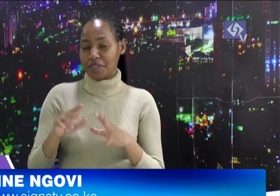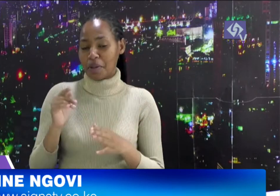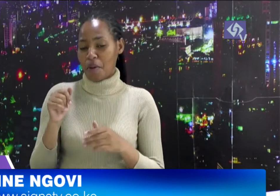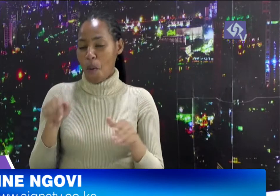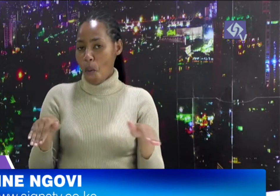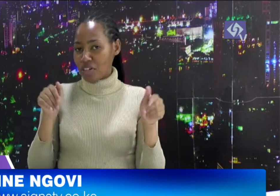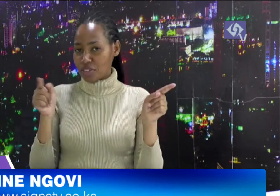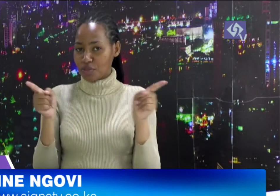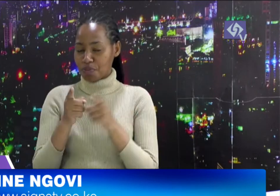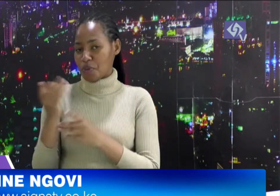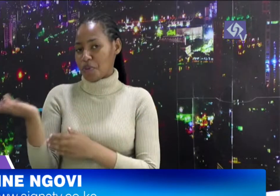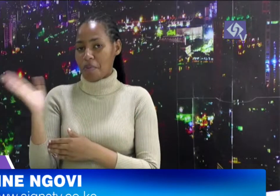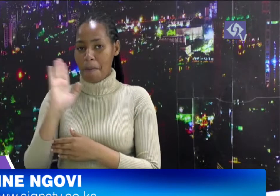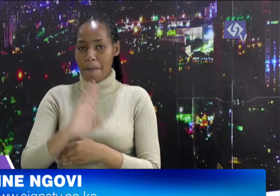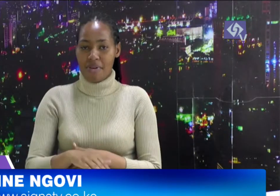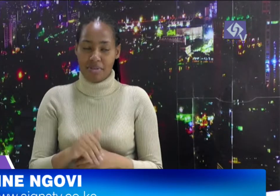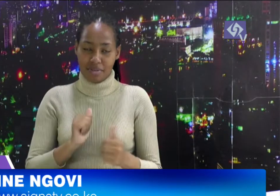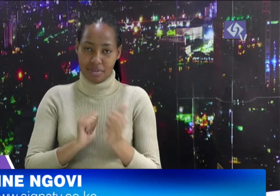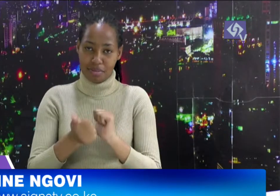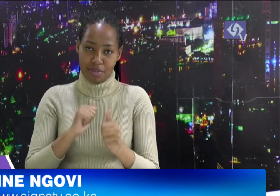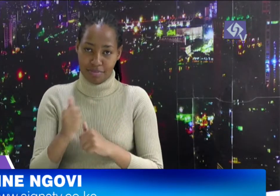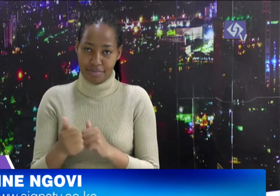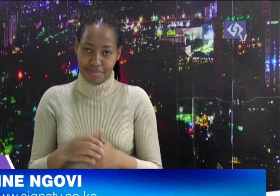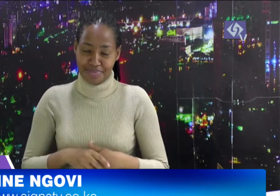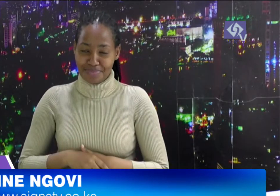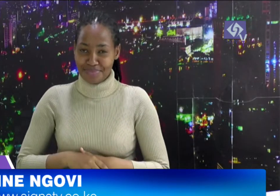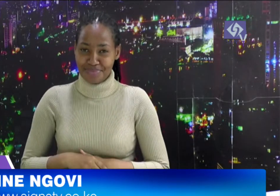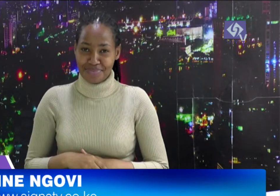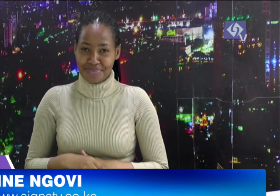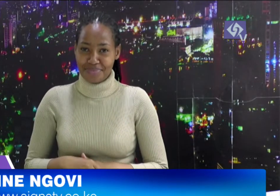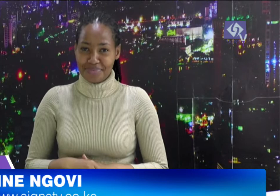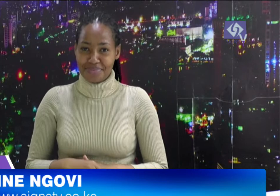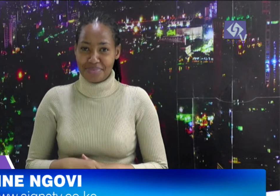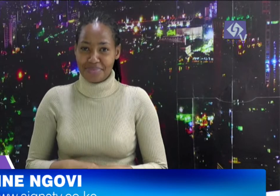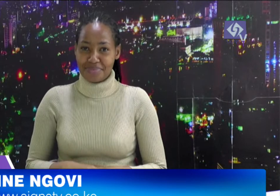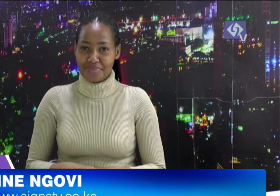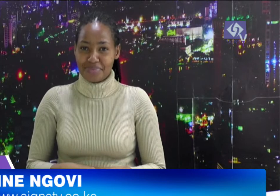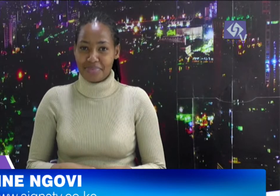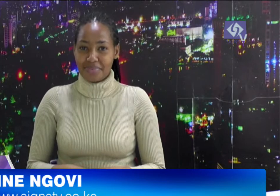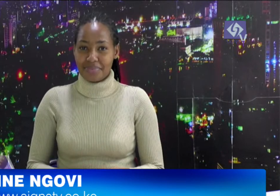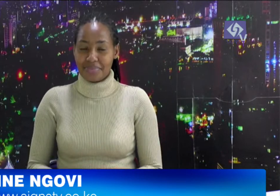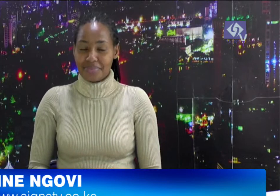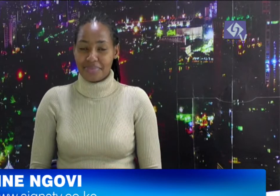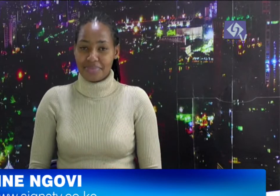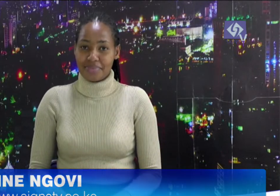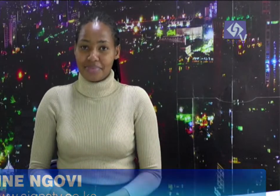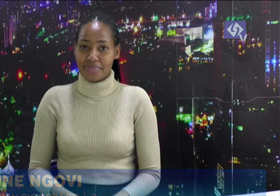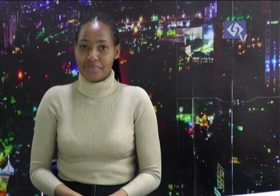Now that is all we had, our viewers. We'll have a short break and we shall be back with our sports news.